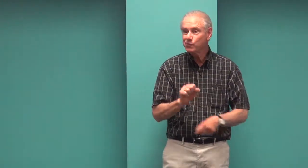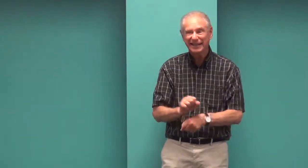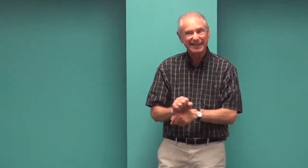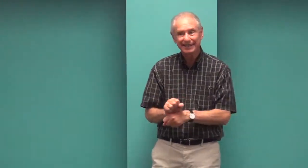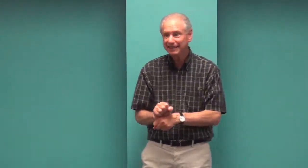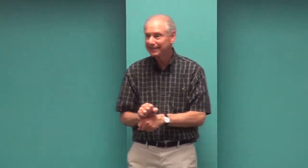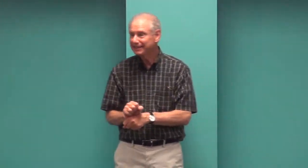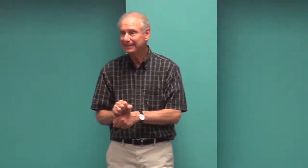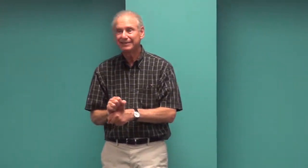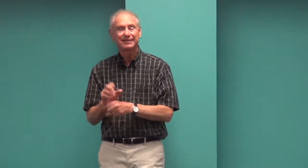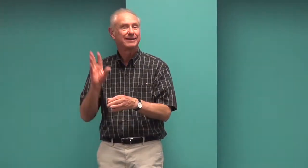no difference.